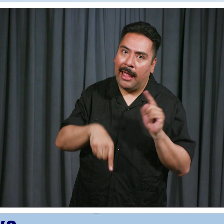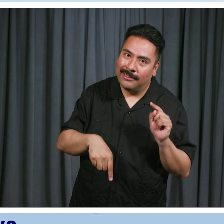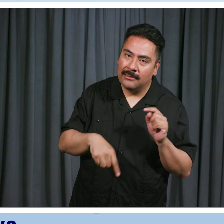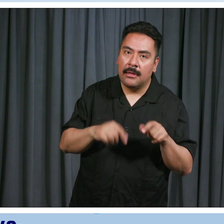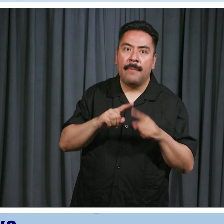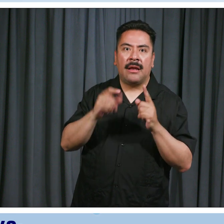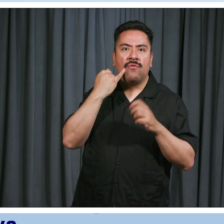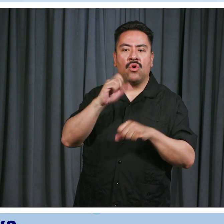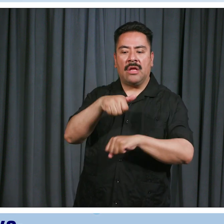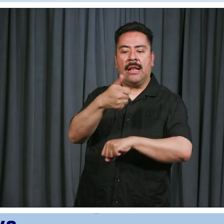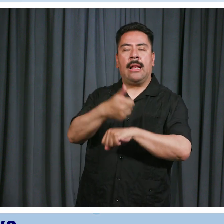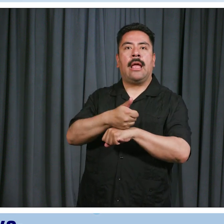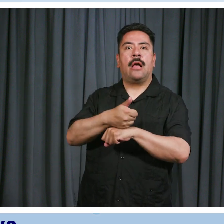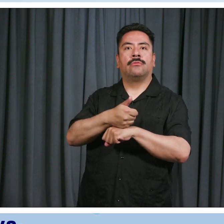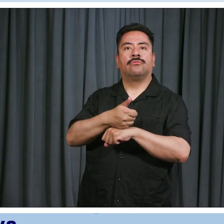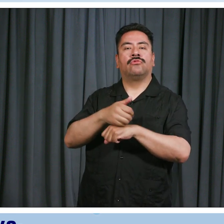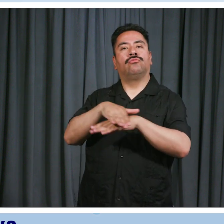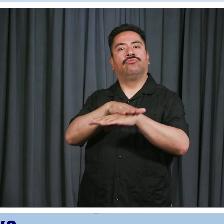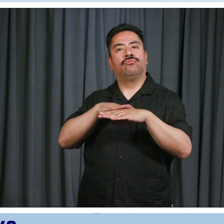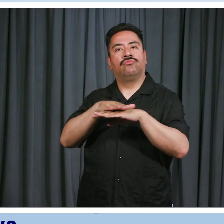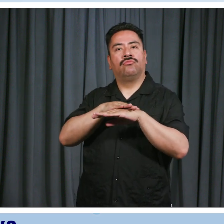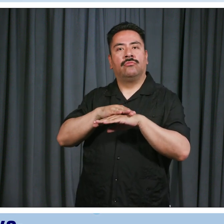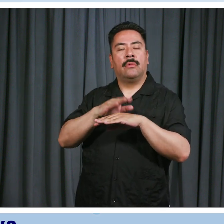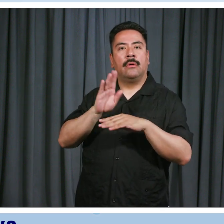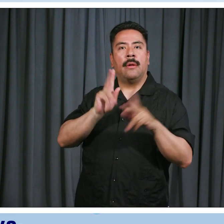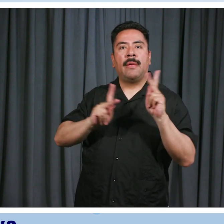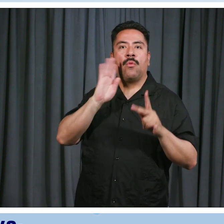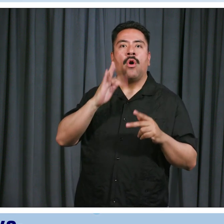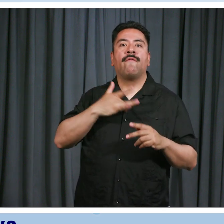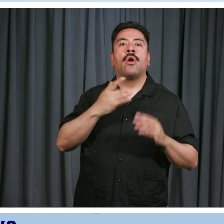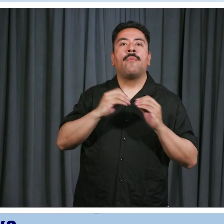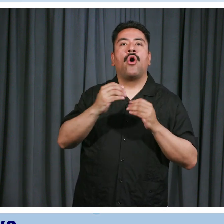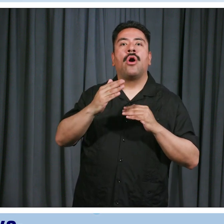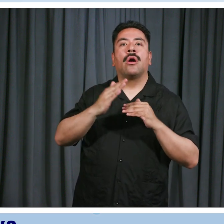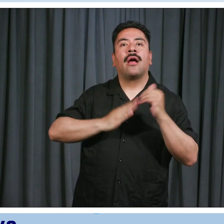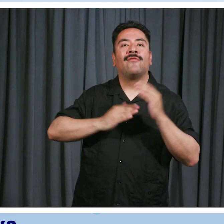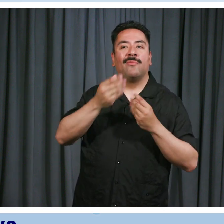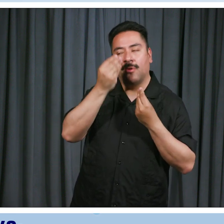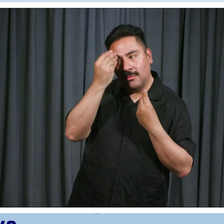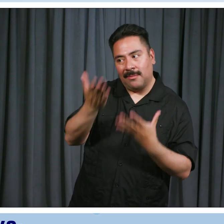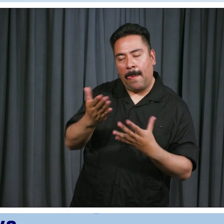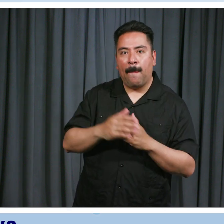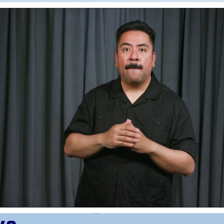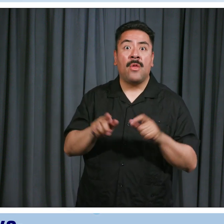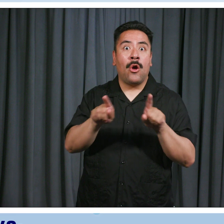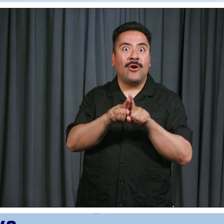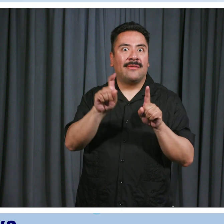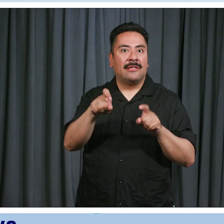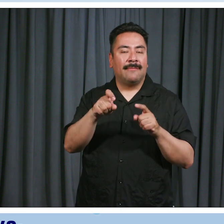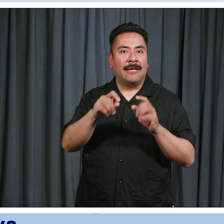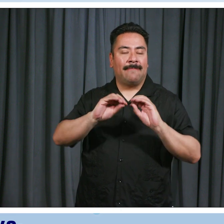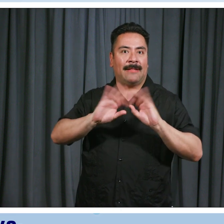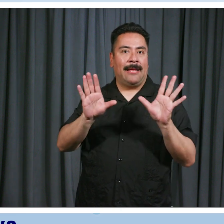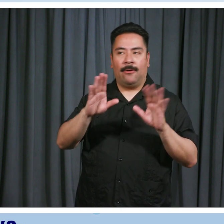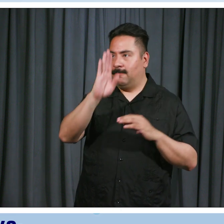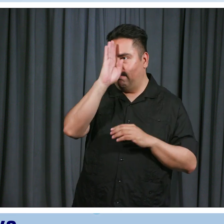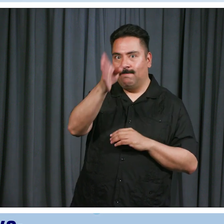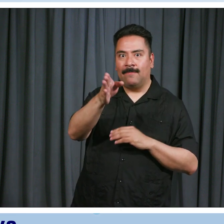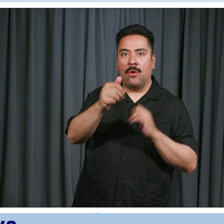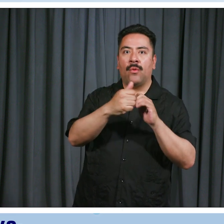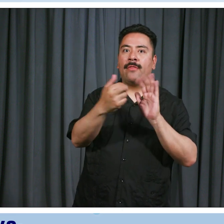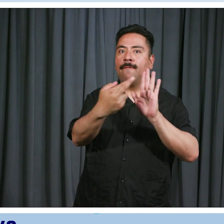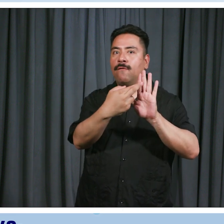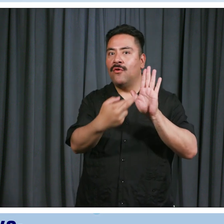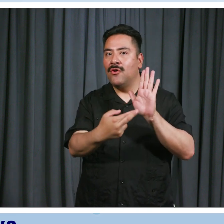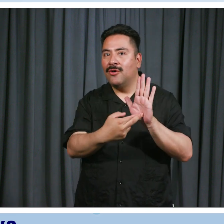lay the groundwork, people will feel more comfortable opening up. I also think it has to be very, very clear and transparent around the rules